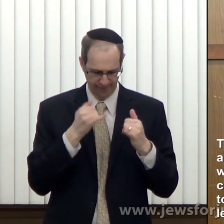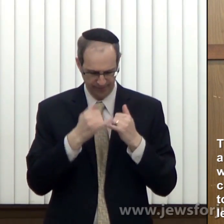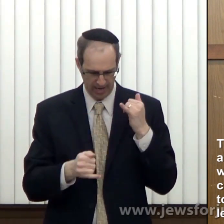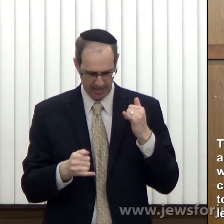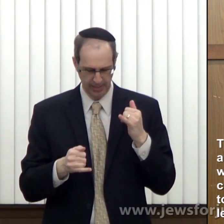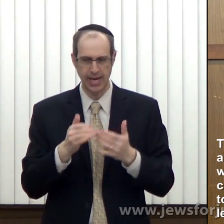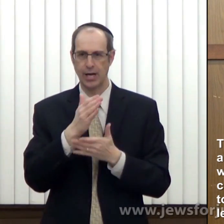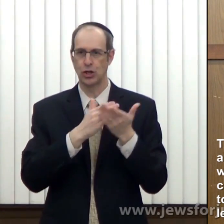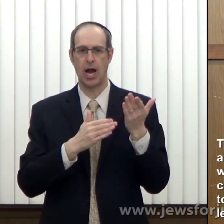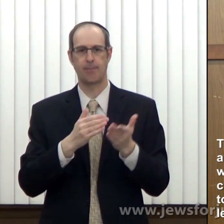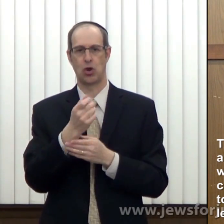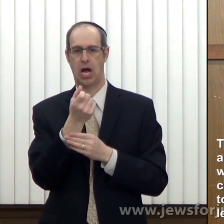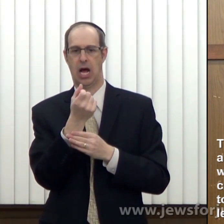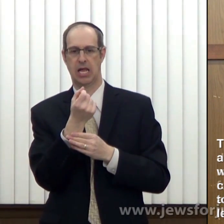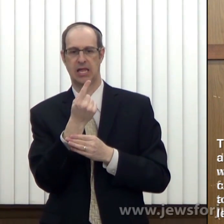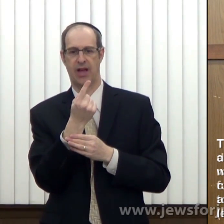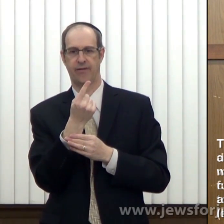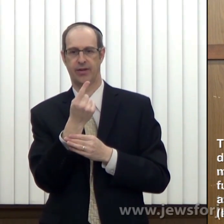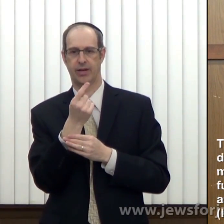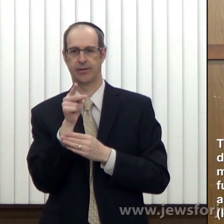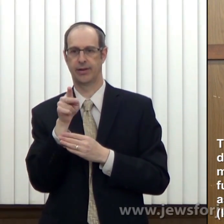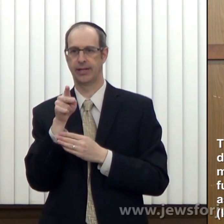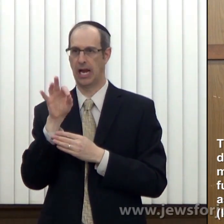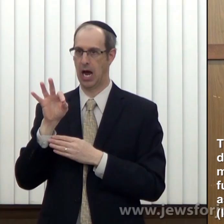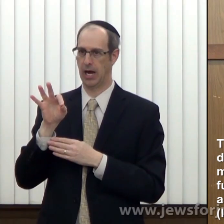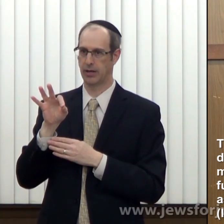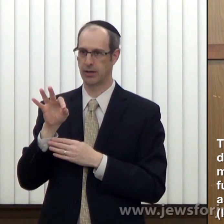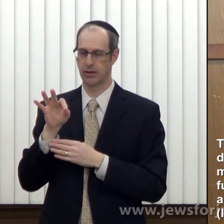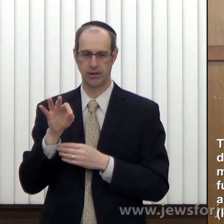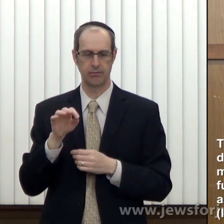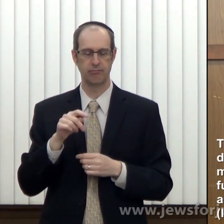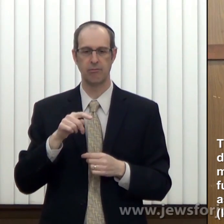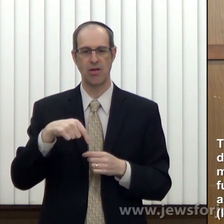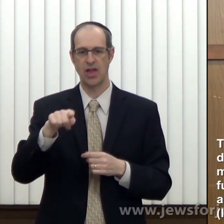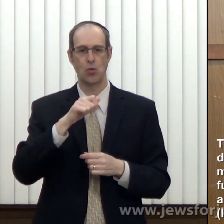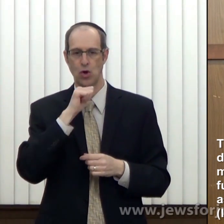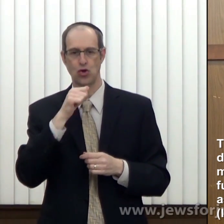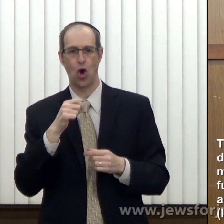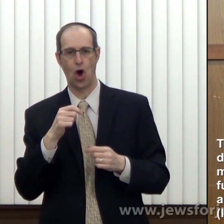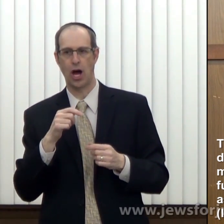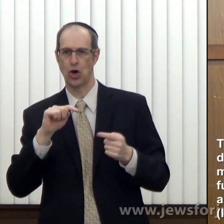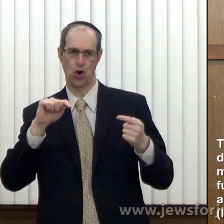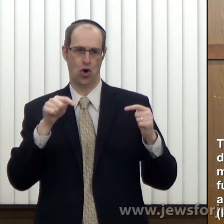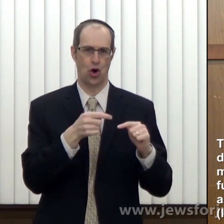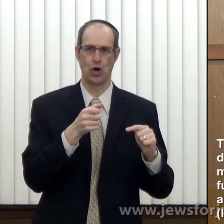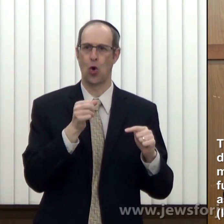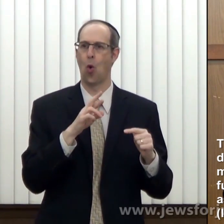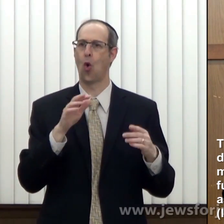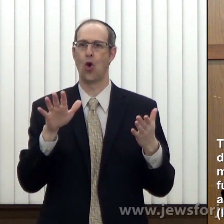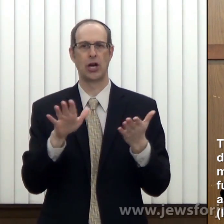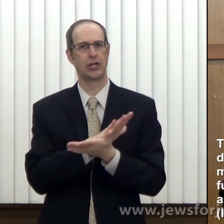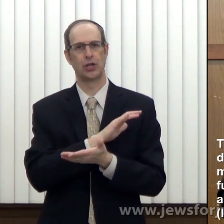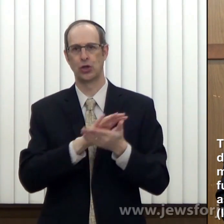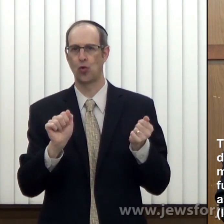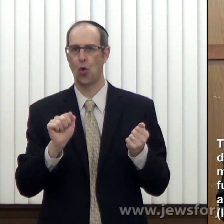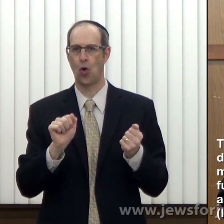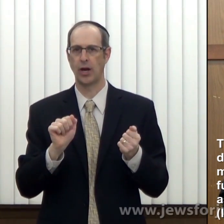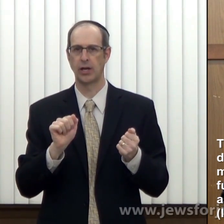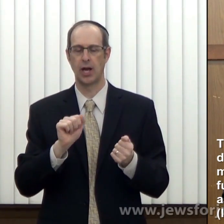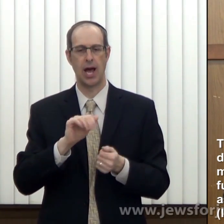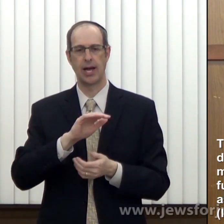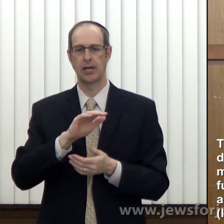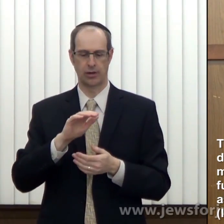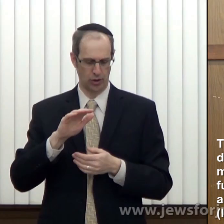in chapter 11, verse 9, they will neither hurt nor destroy in all of my